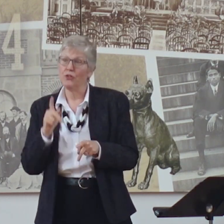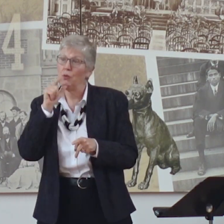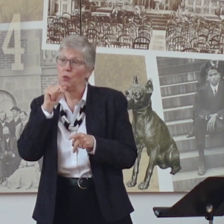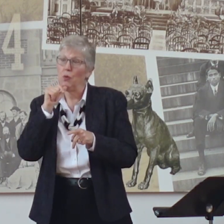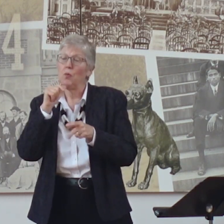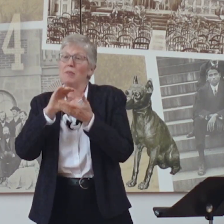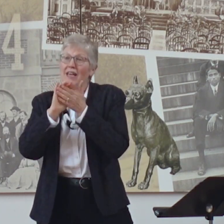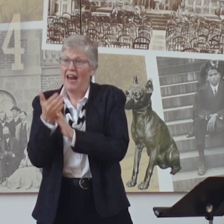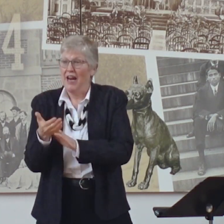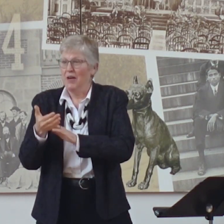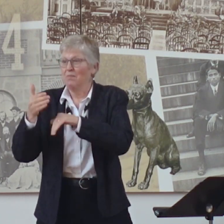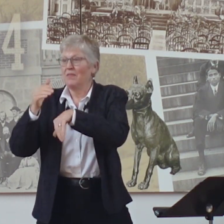department chair.